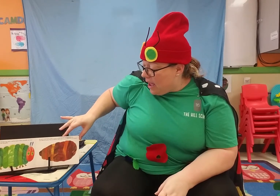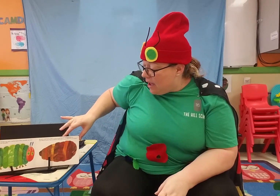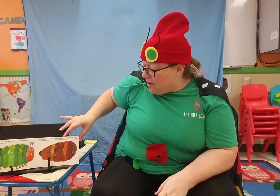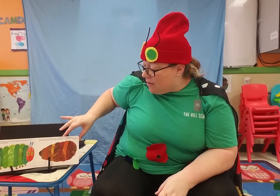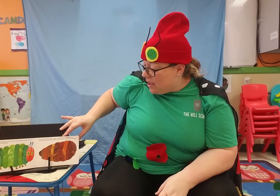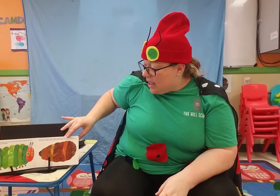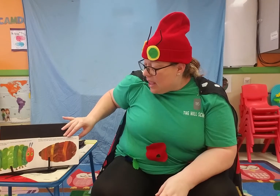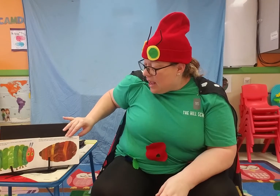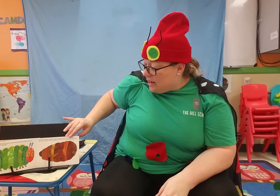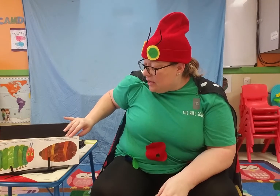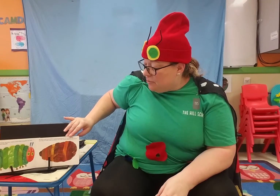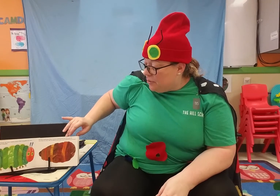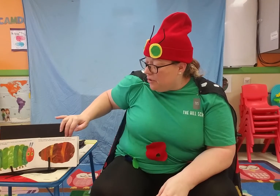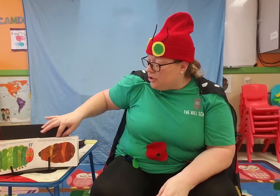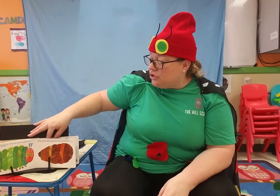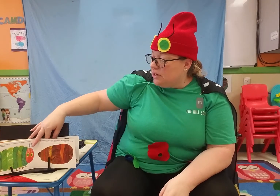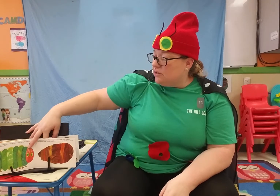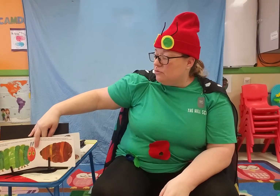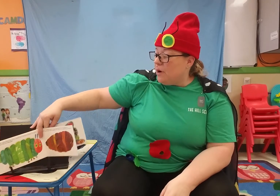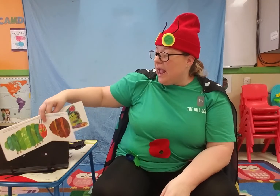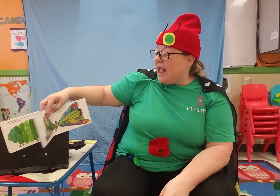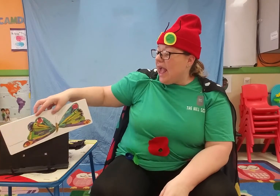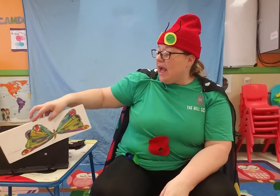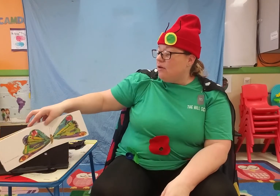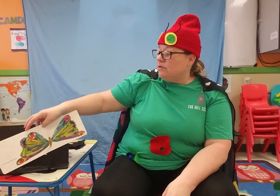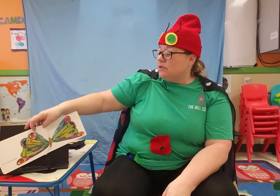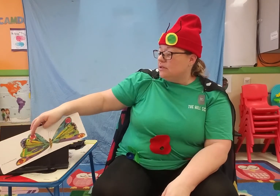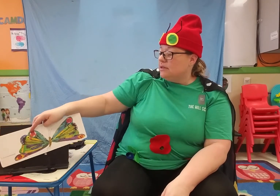Wow. And he pushed his way out.